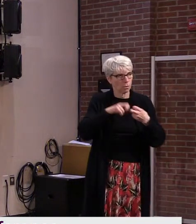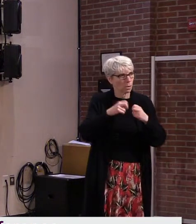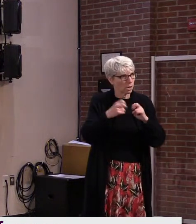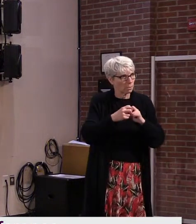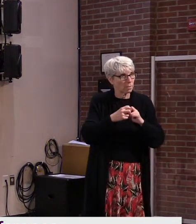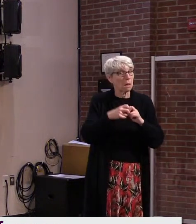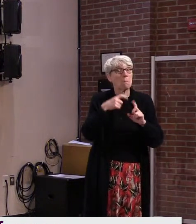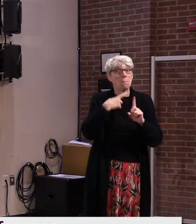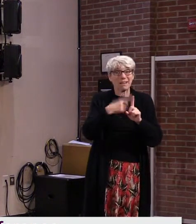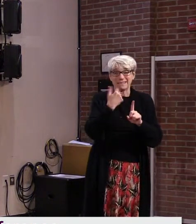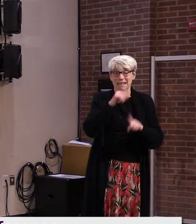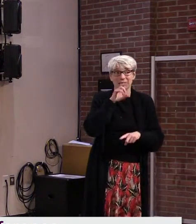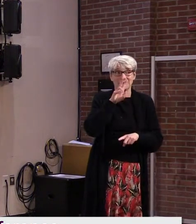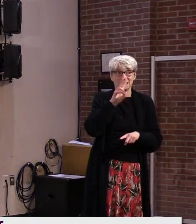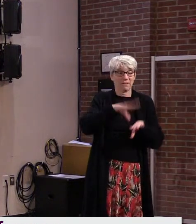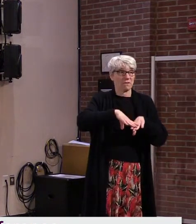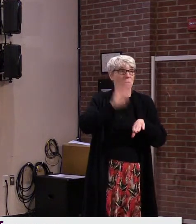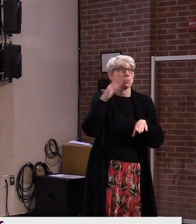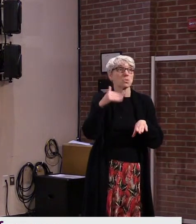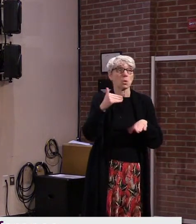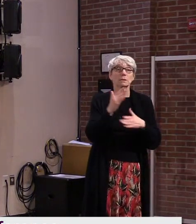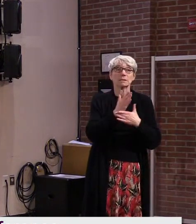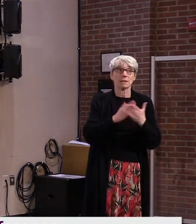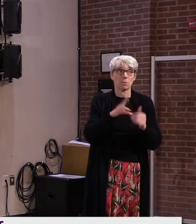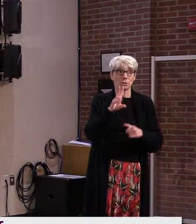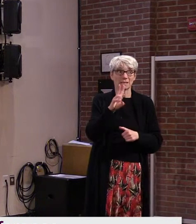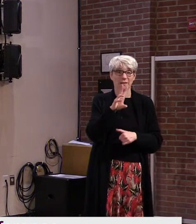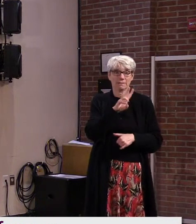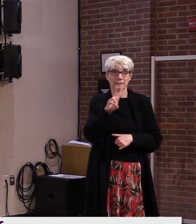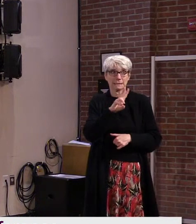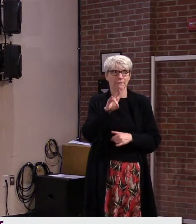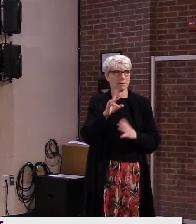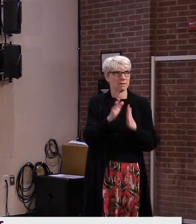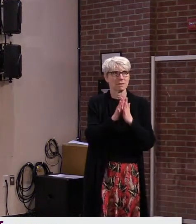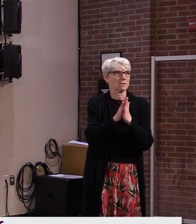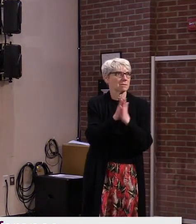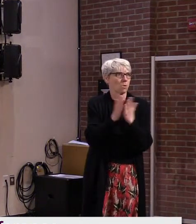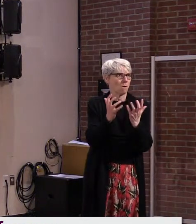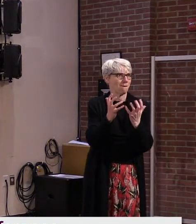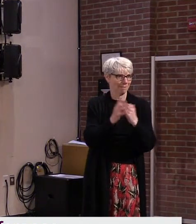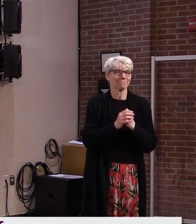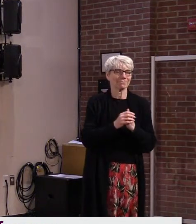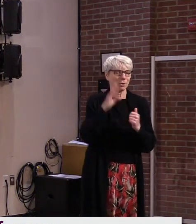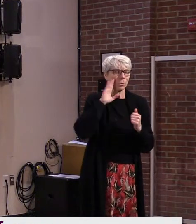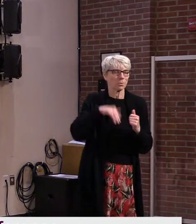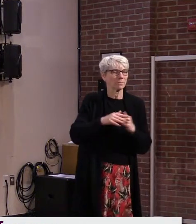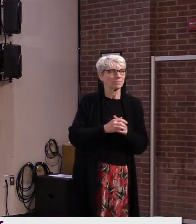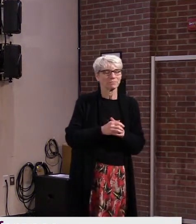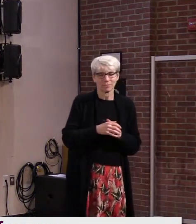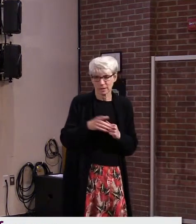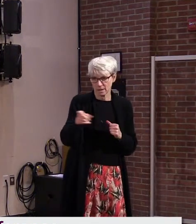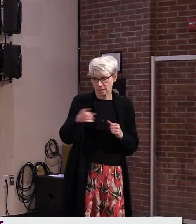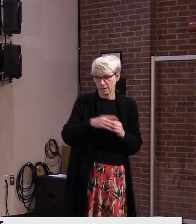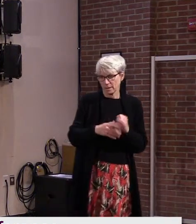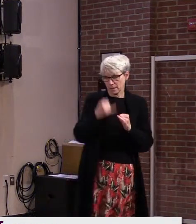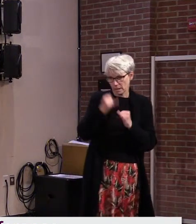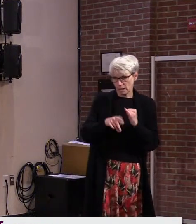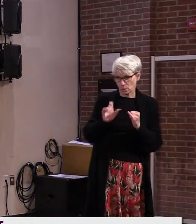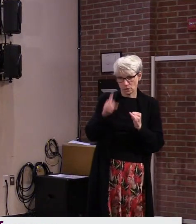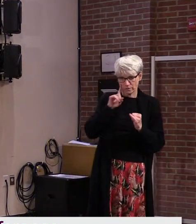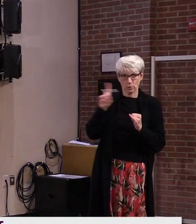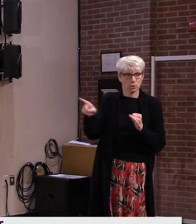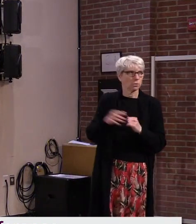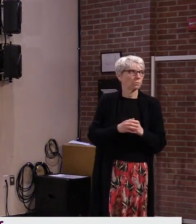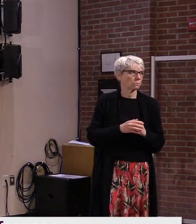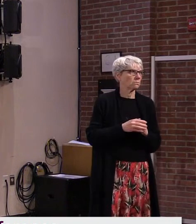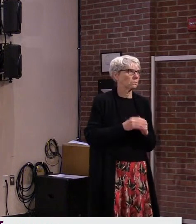some 65 and above are anxiously waiting to get their booster. And one last question for you, Secretary